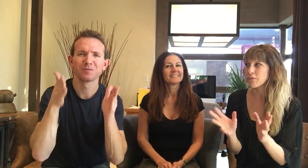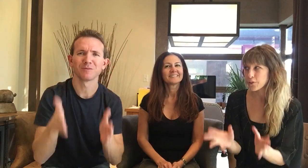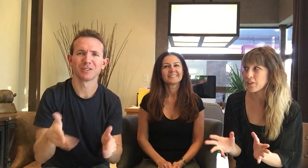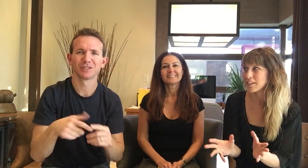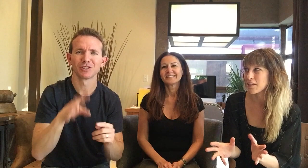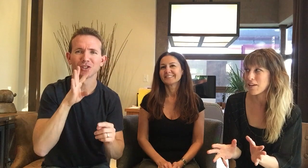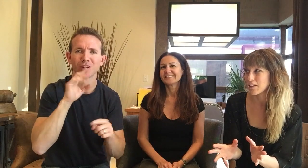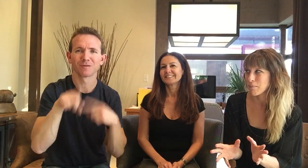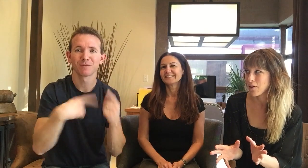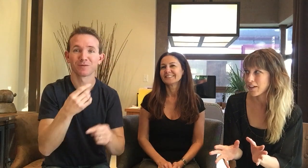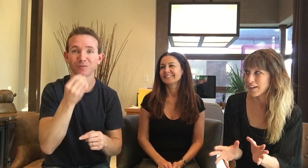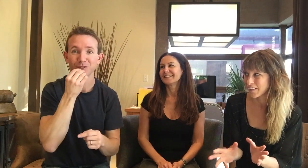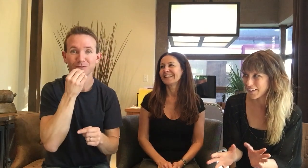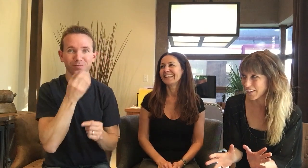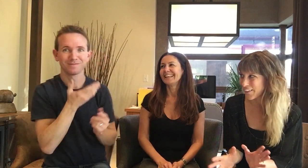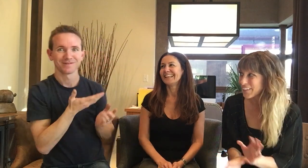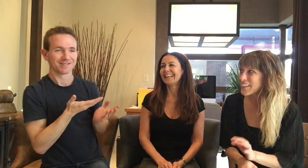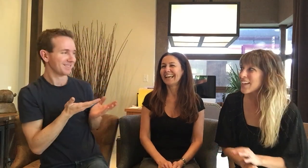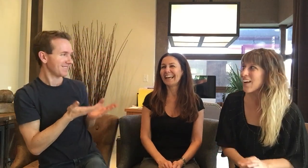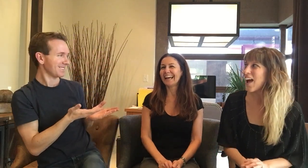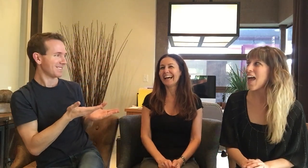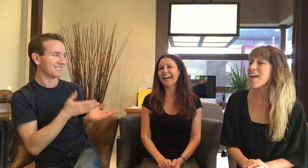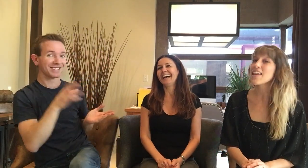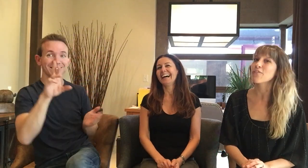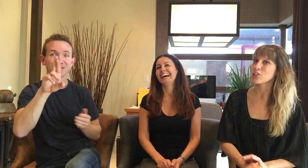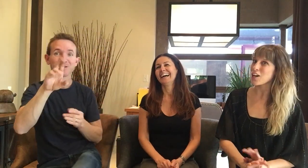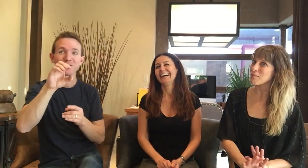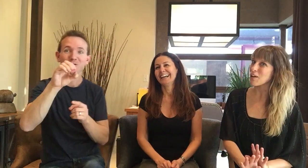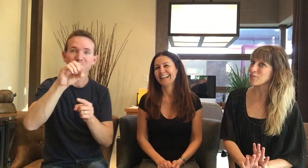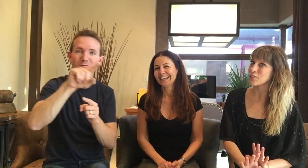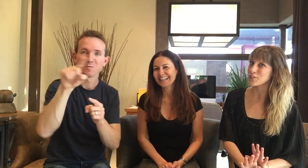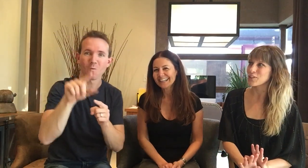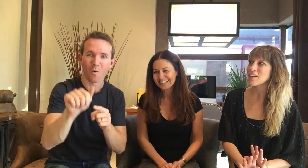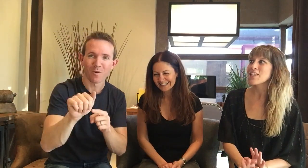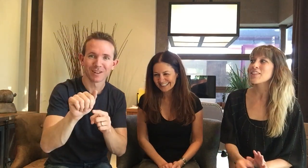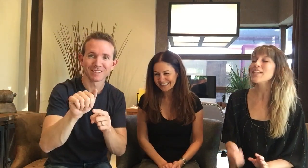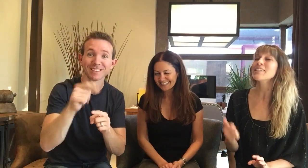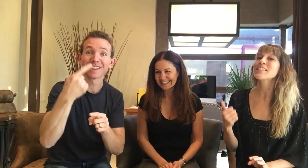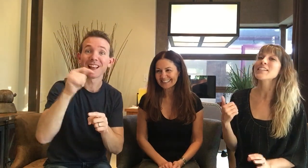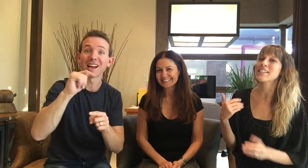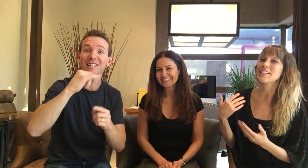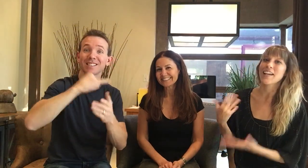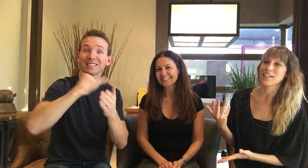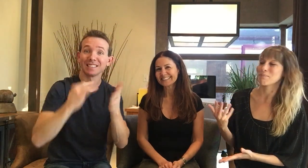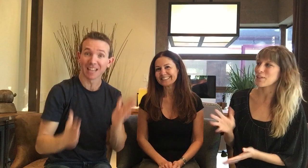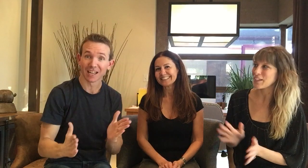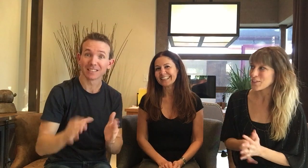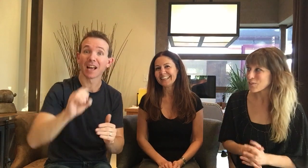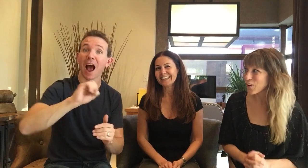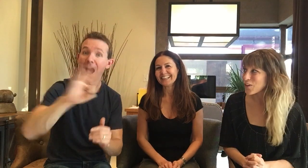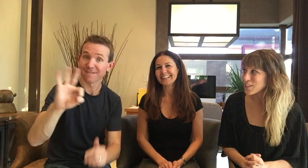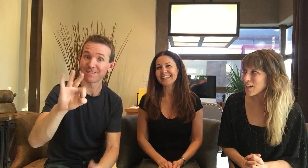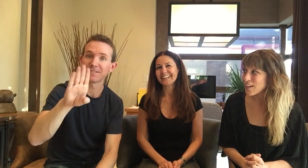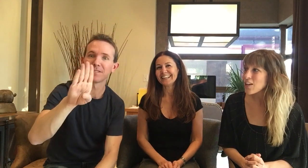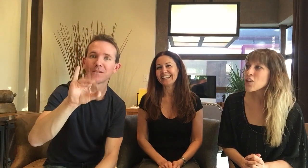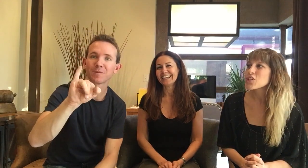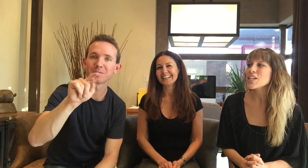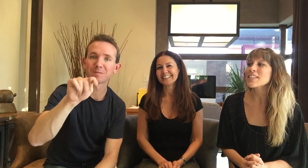food that's going to be at the party, you know? And if we're talking about food, this is the expert. Here's Rosa. She is